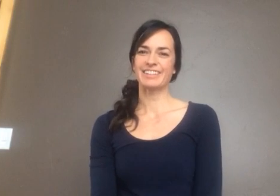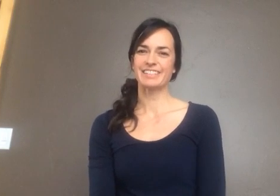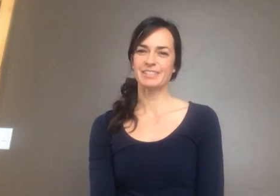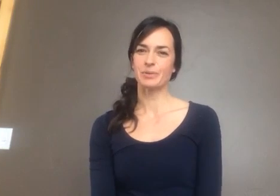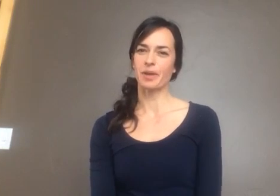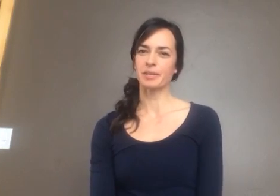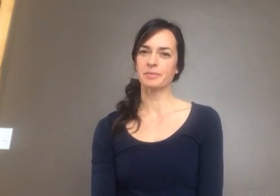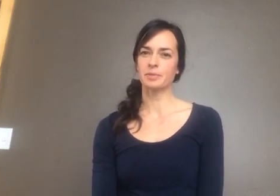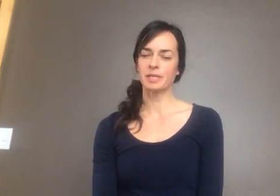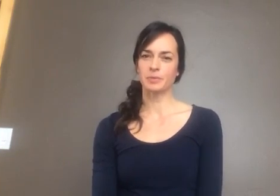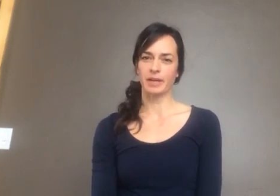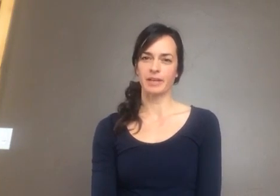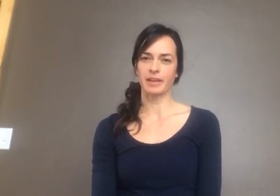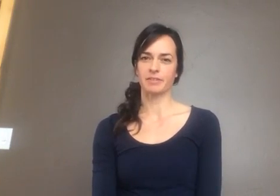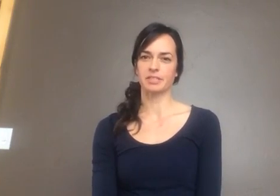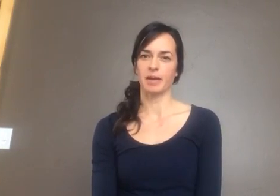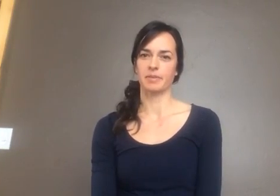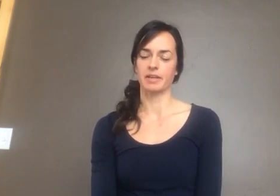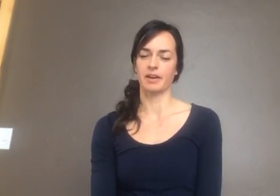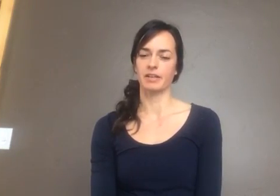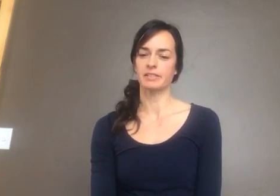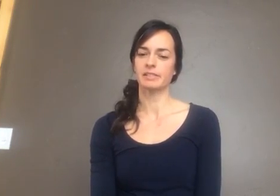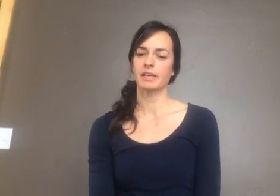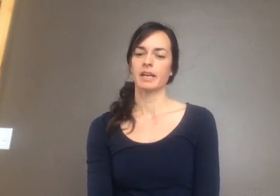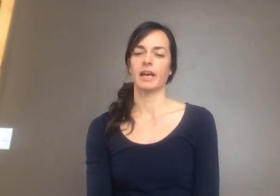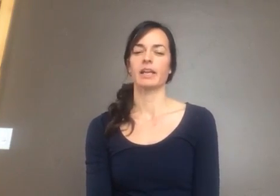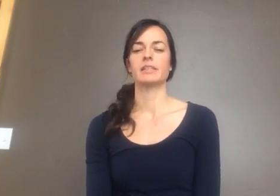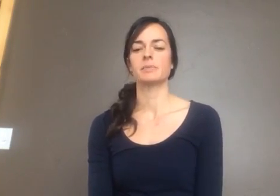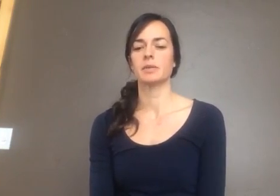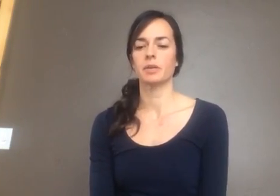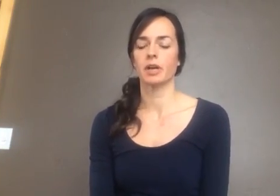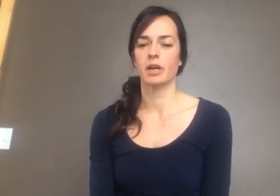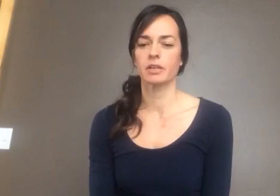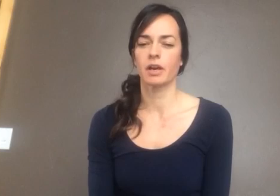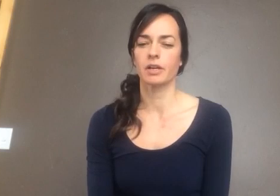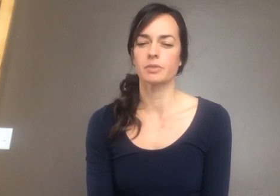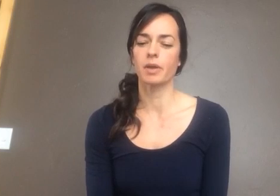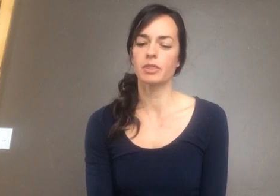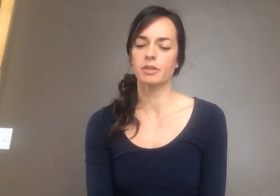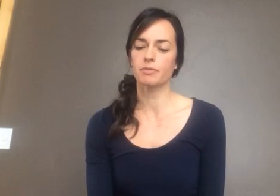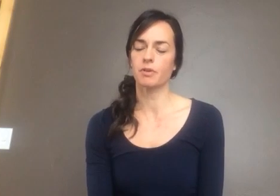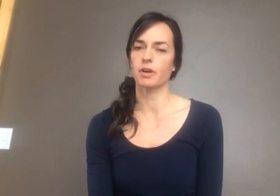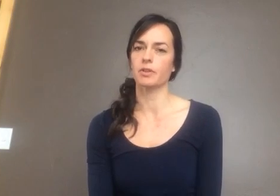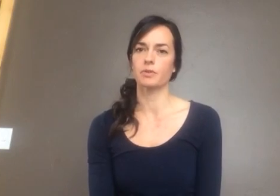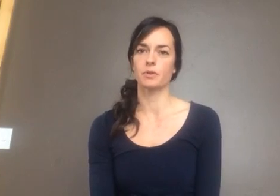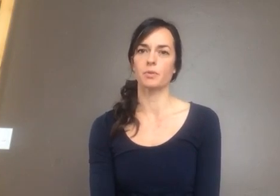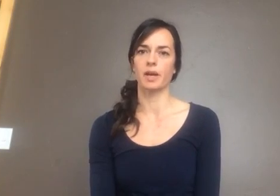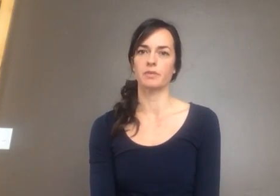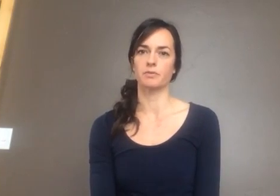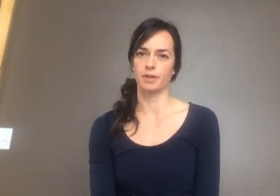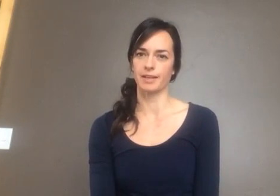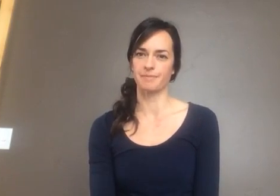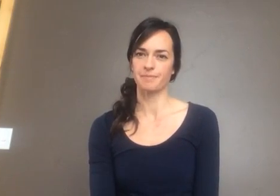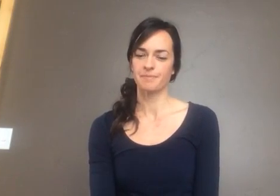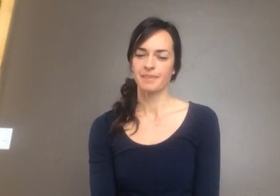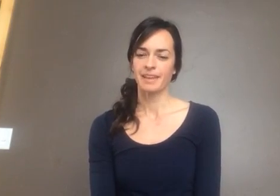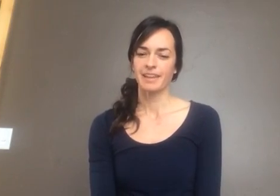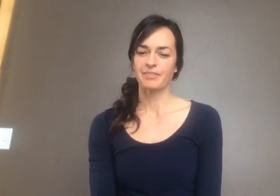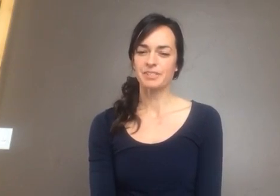Hi Heritage, welcome to week 20 of your timeline cards. This week we are on cards 134 through 140. The first